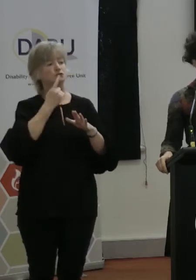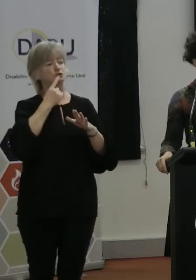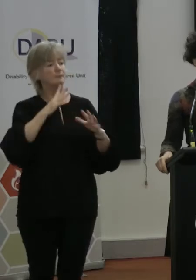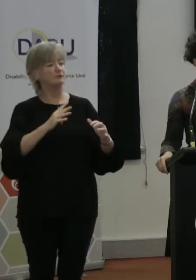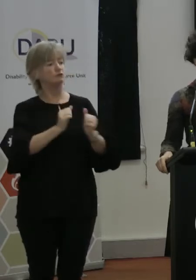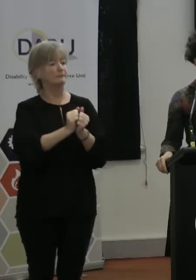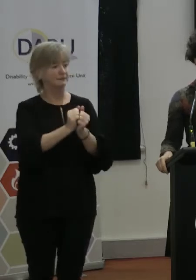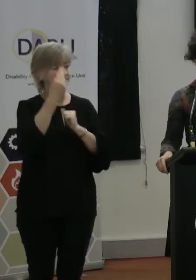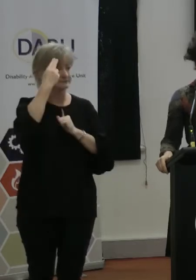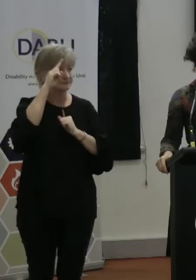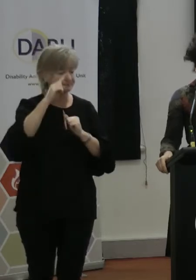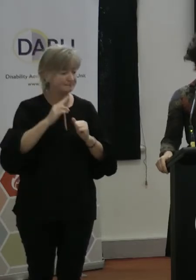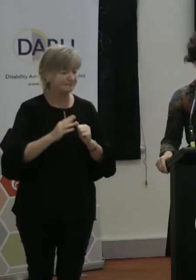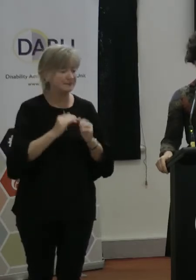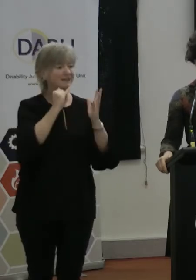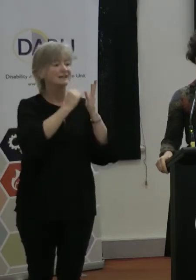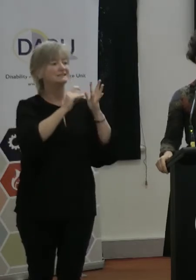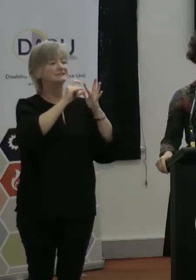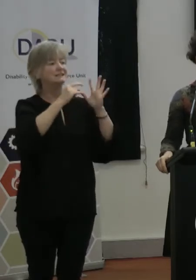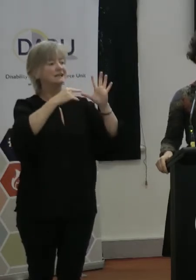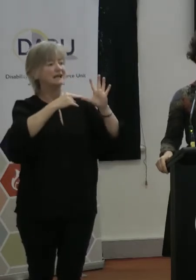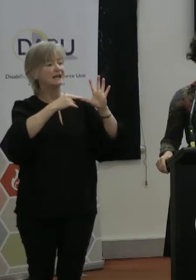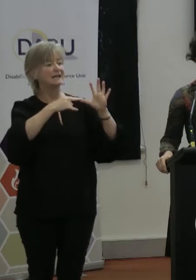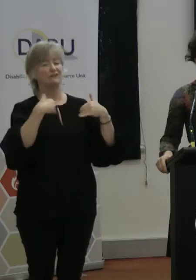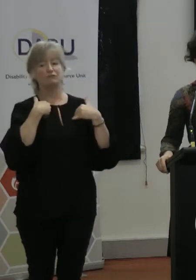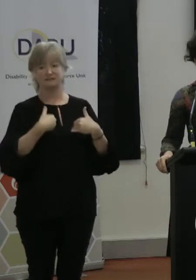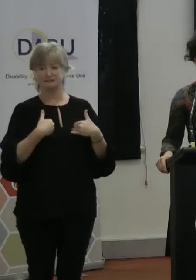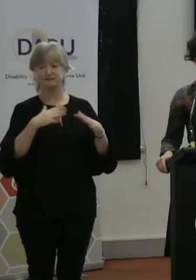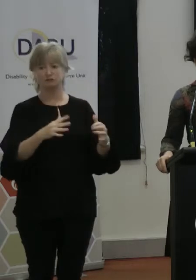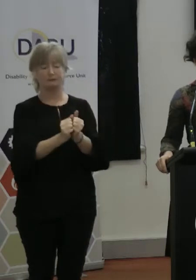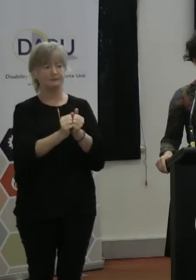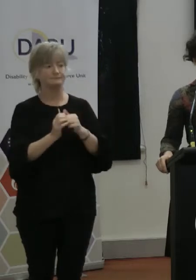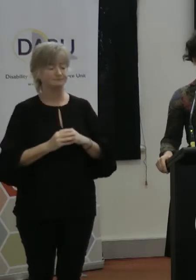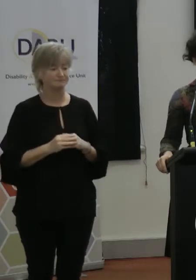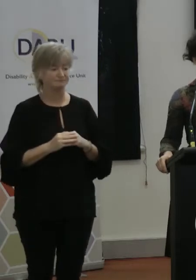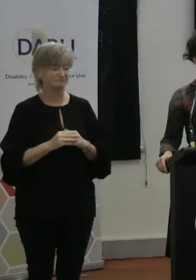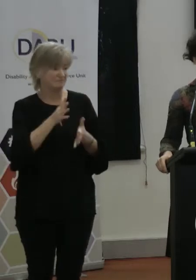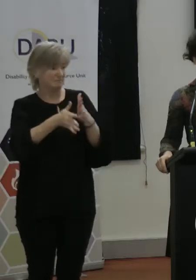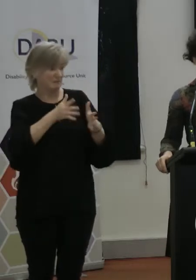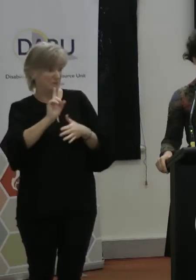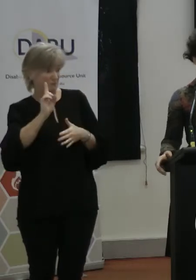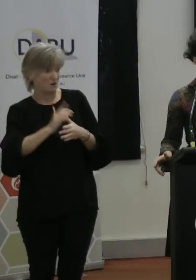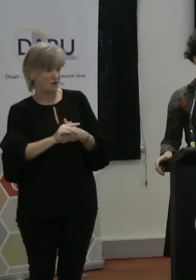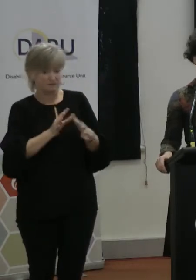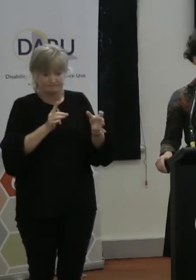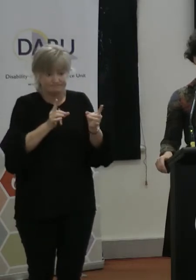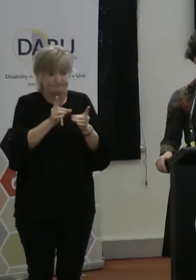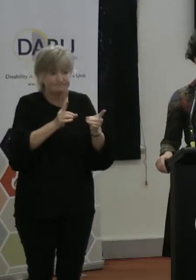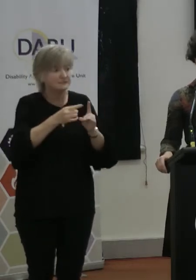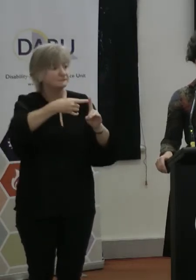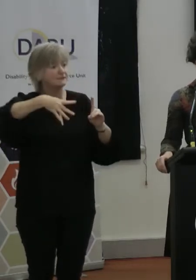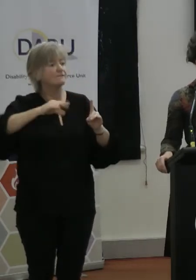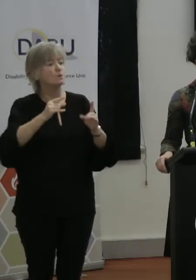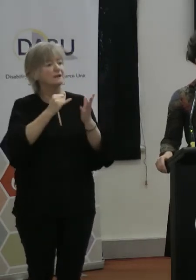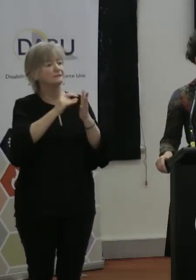agreement called an SDA residency agreement. And what that is, it's been designed specifically for